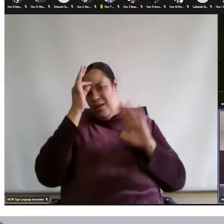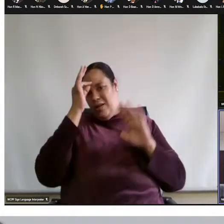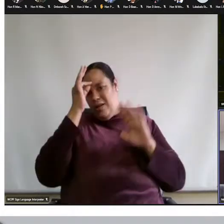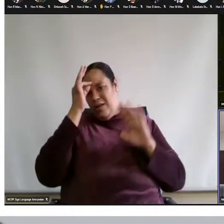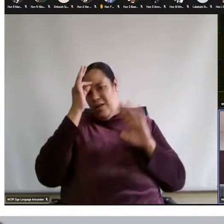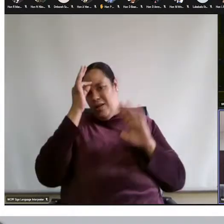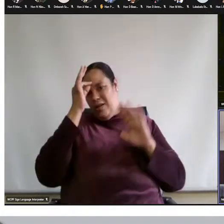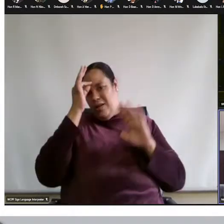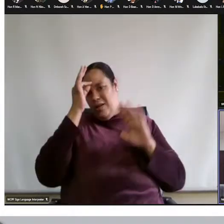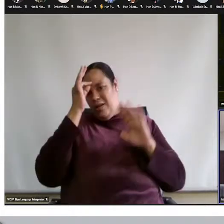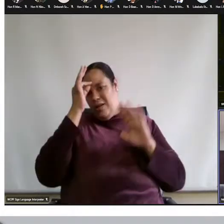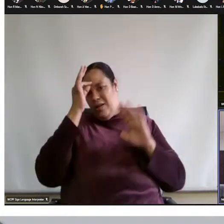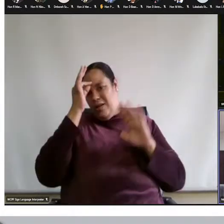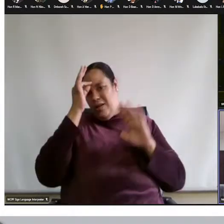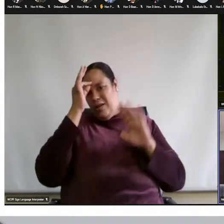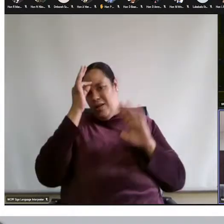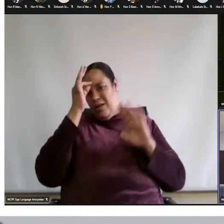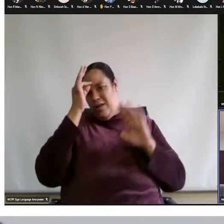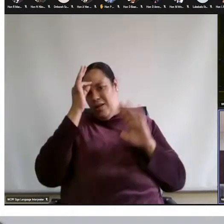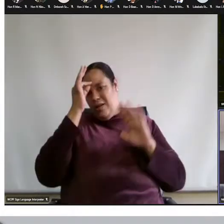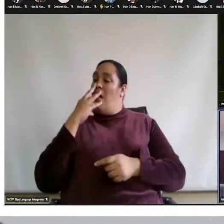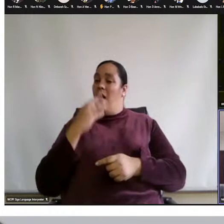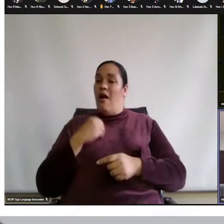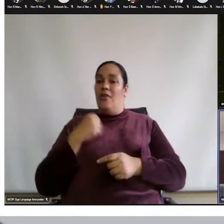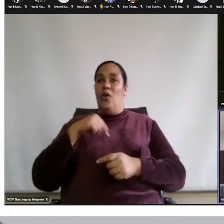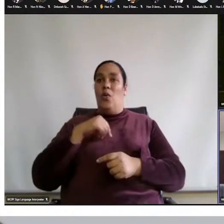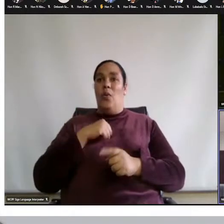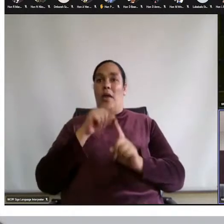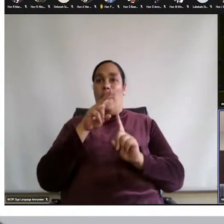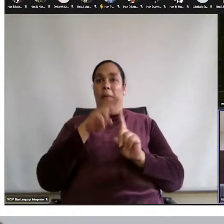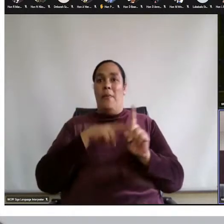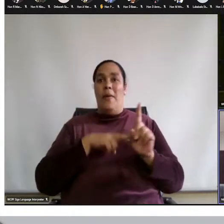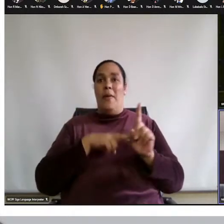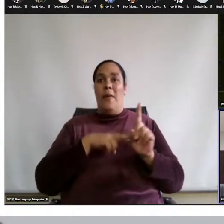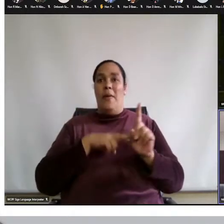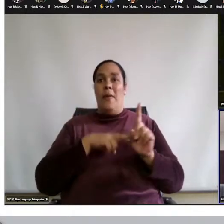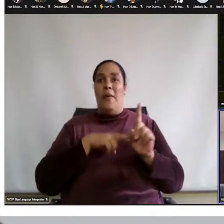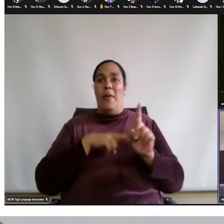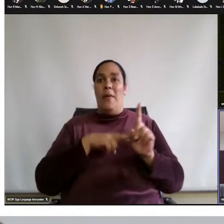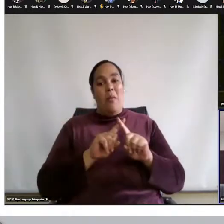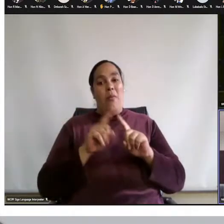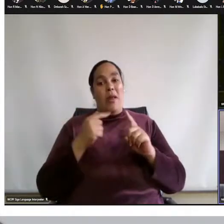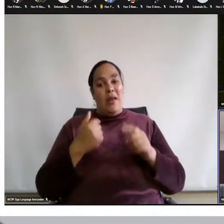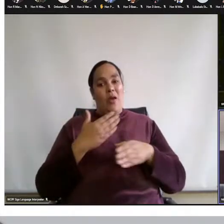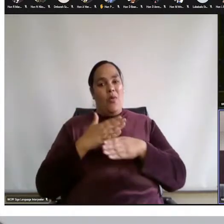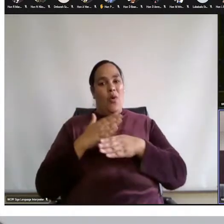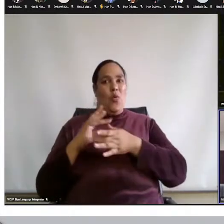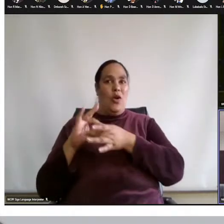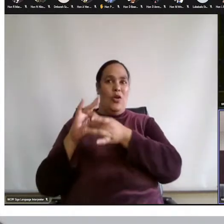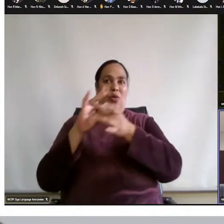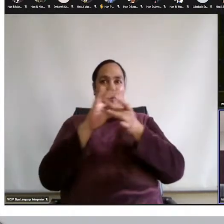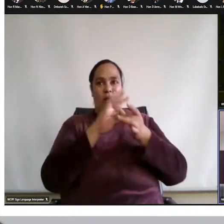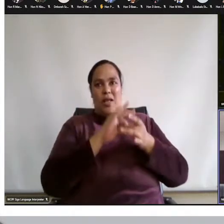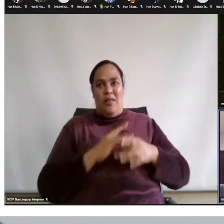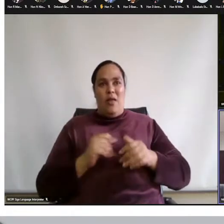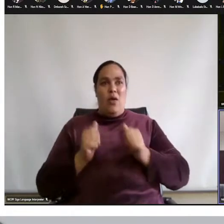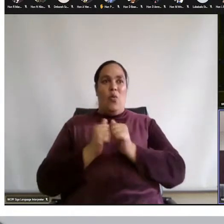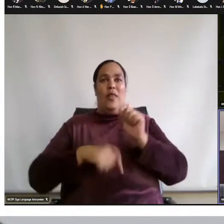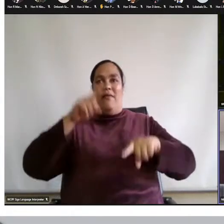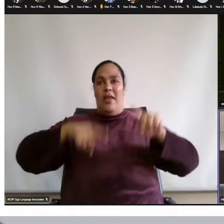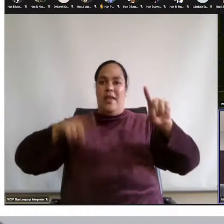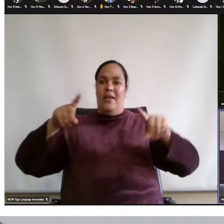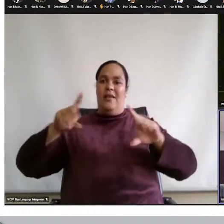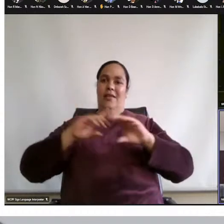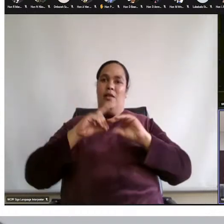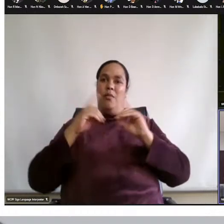Affairs. The premiers ask us to apply the principle of resilience. And so working together with the various